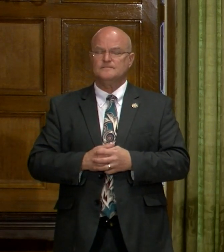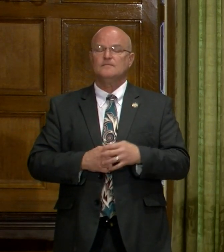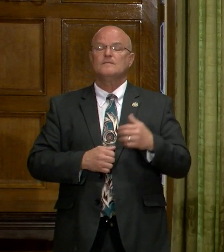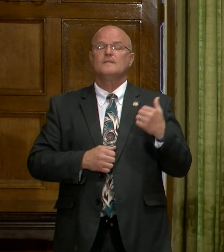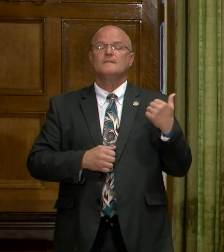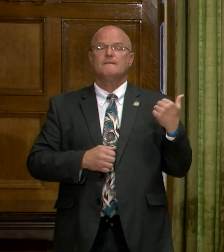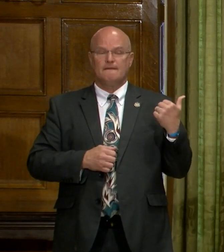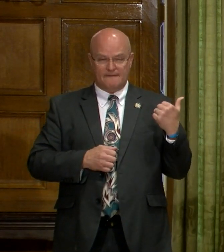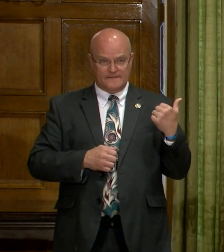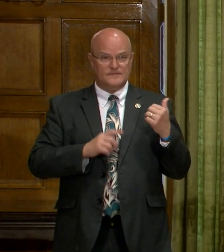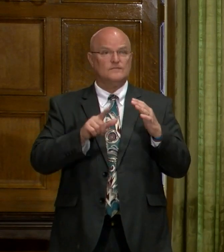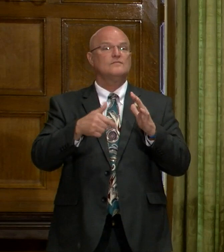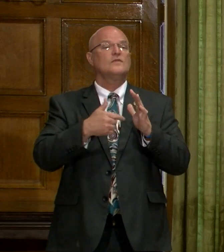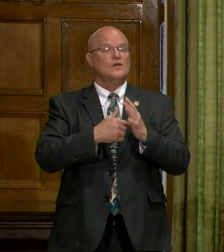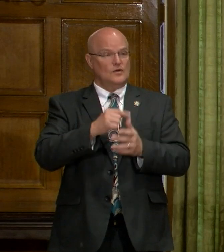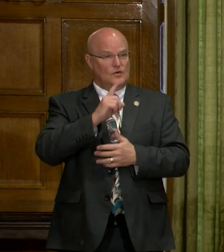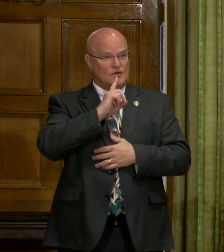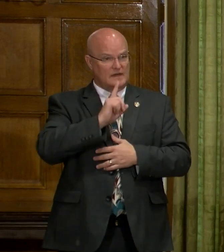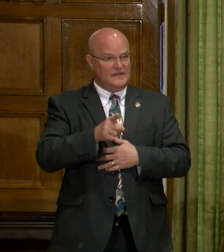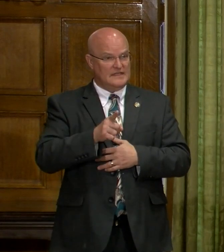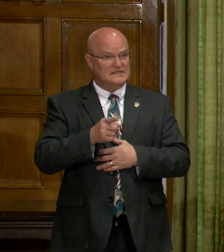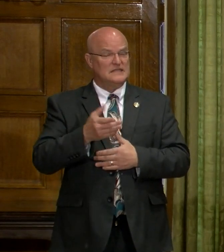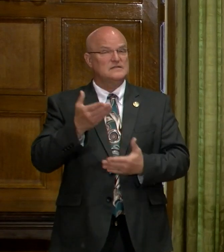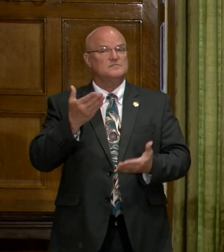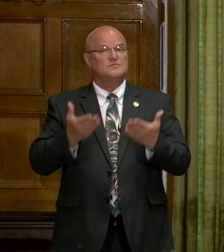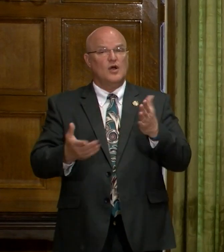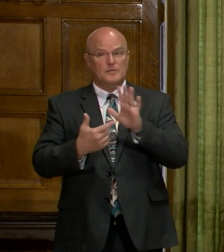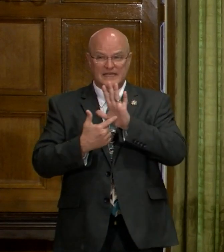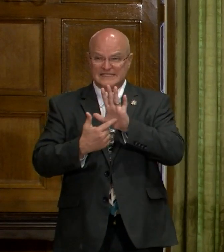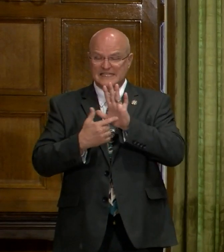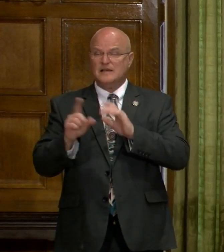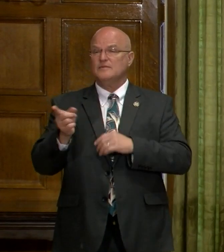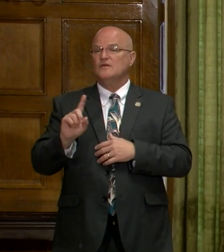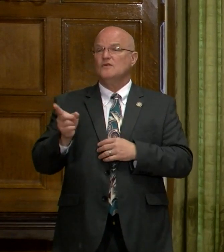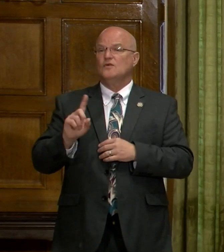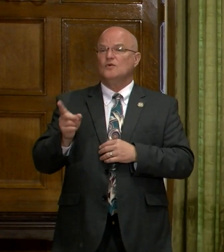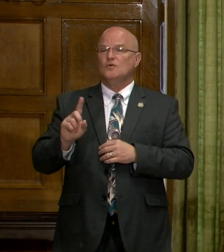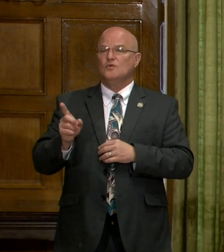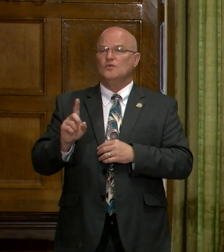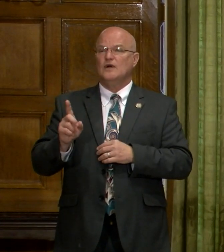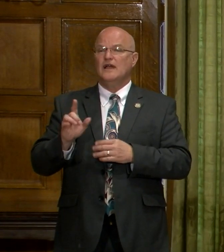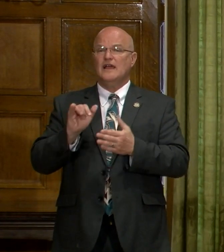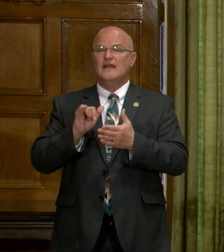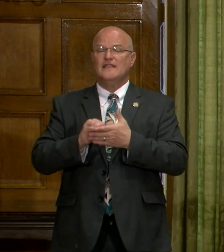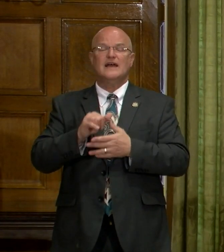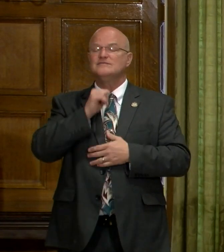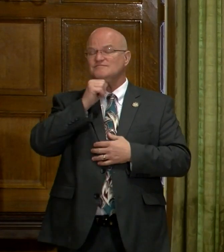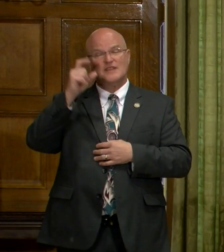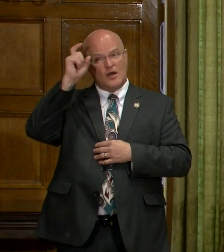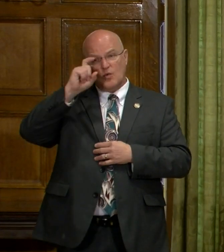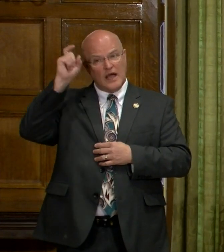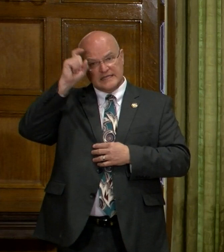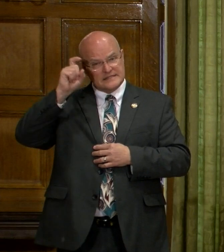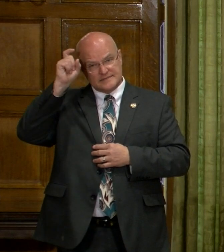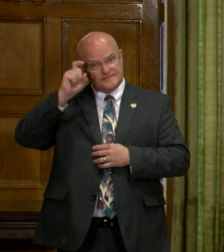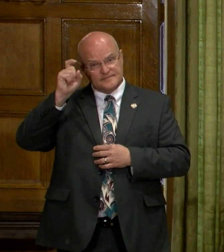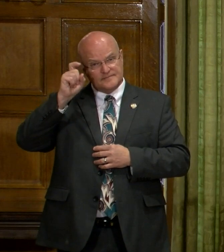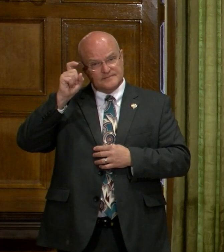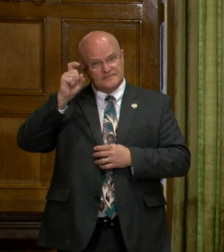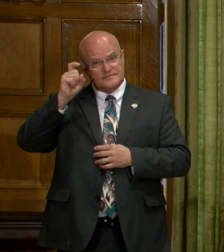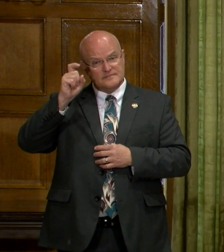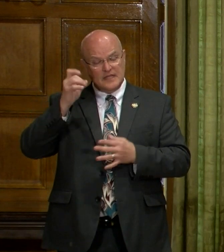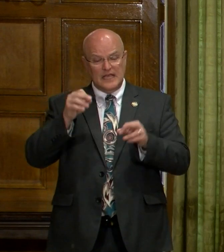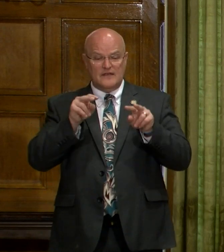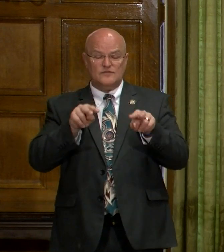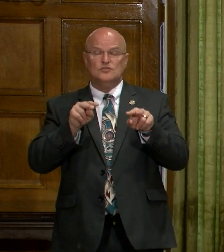Well, this is probably an example of where that would be unwise.